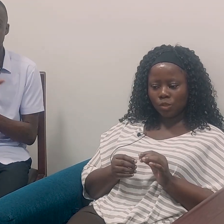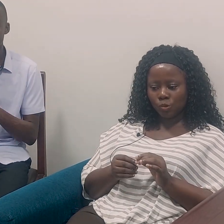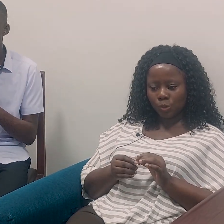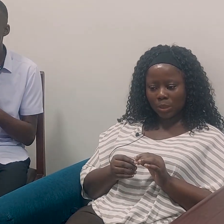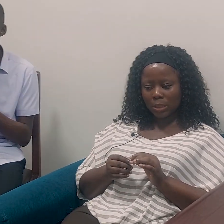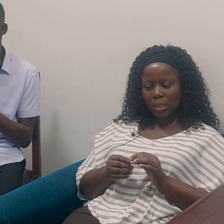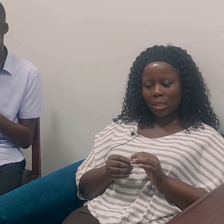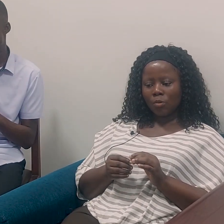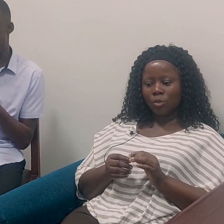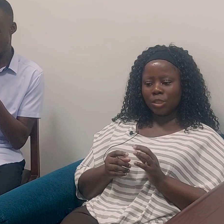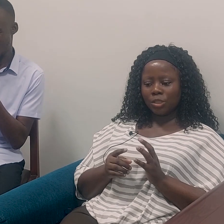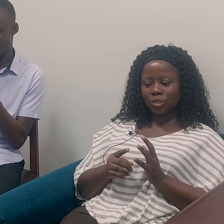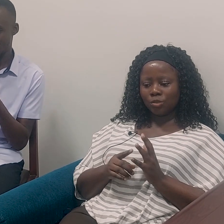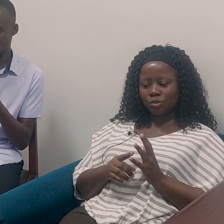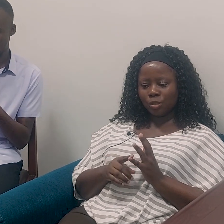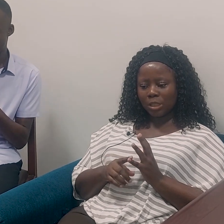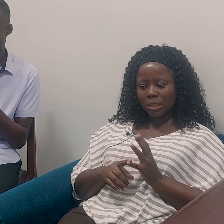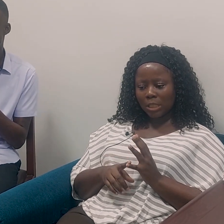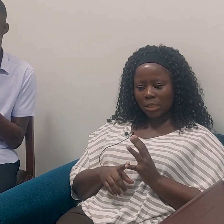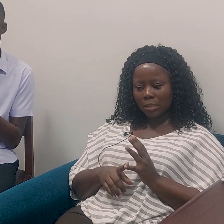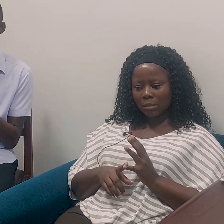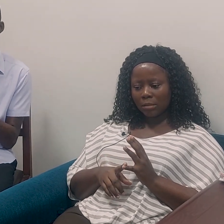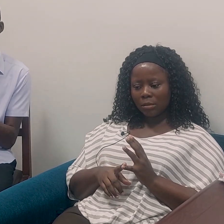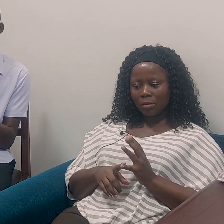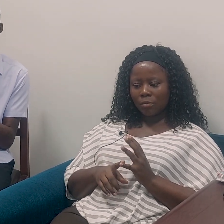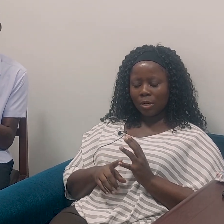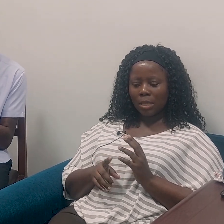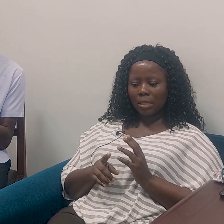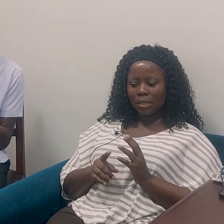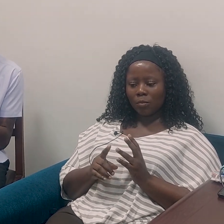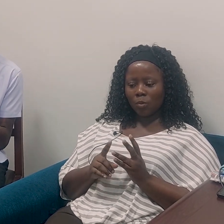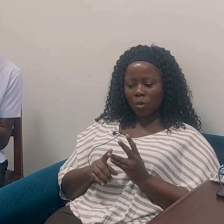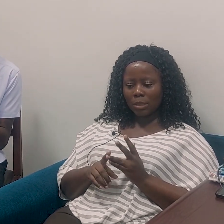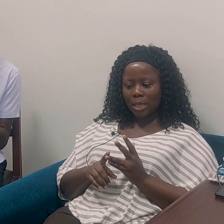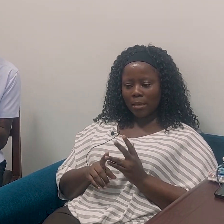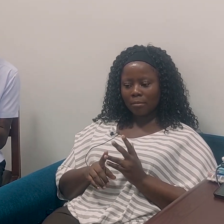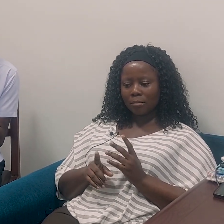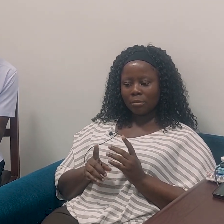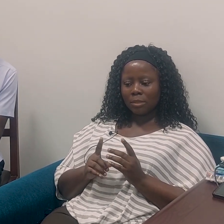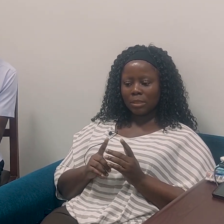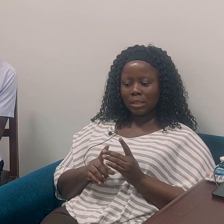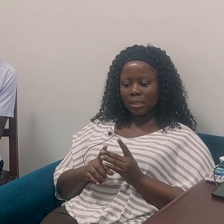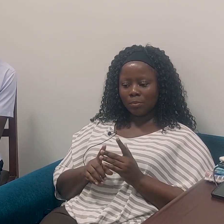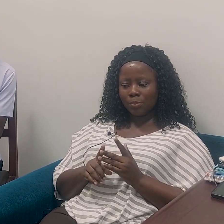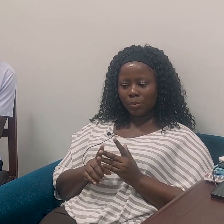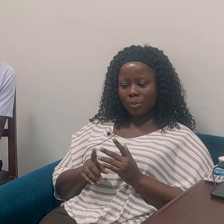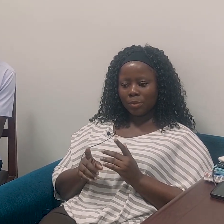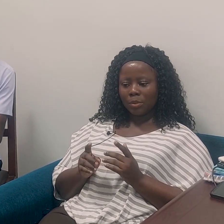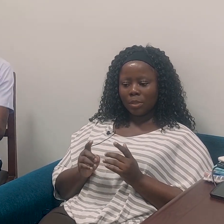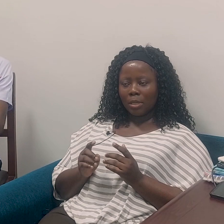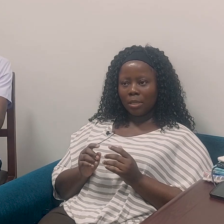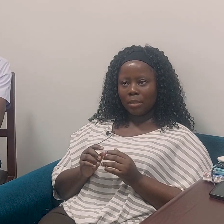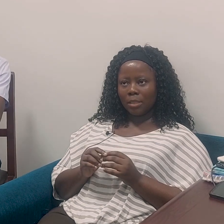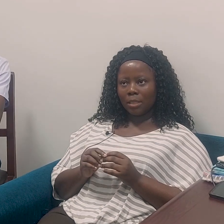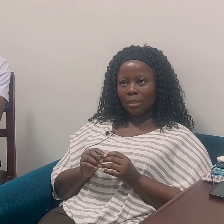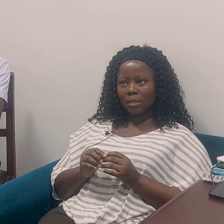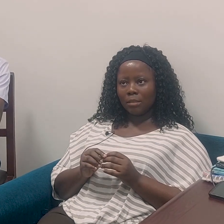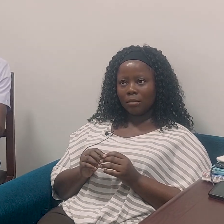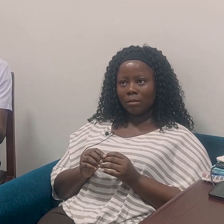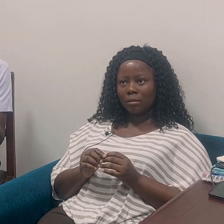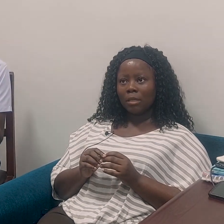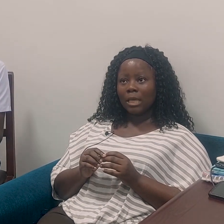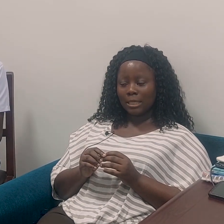the news, which is nutrition, right? Water, sleep, and